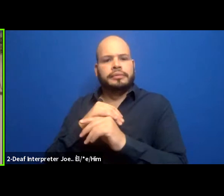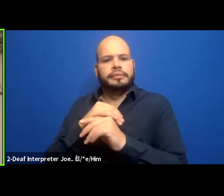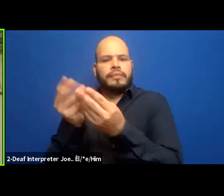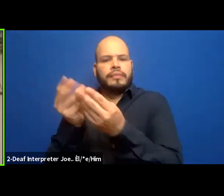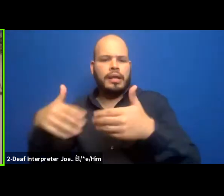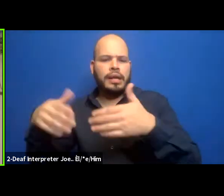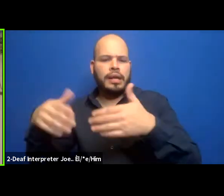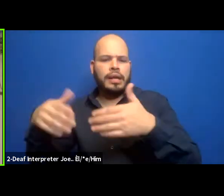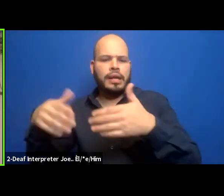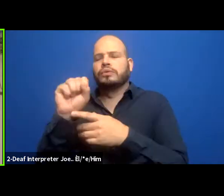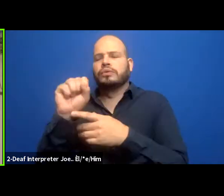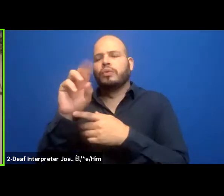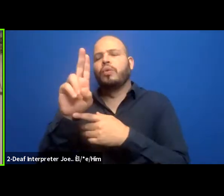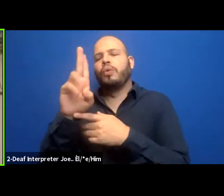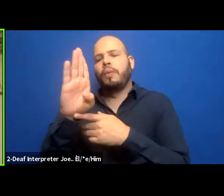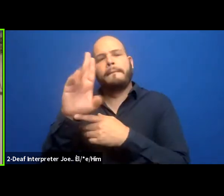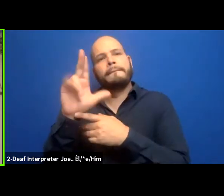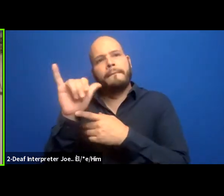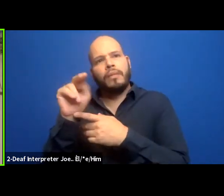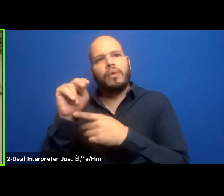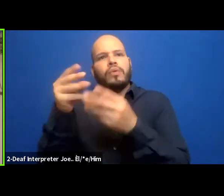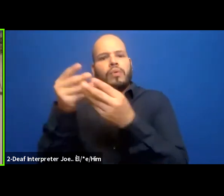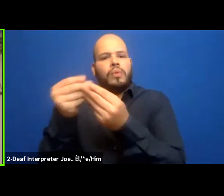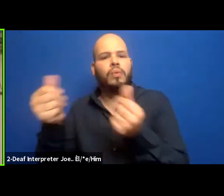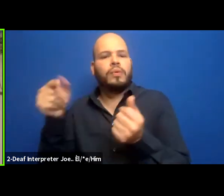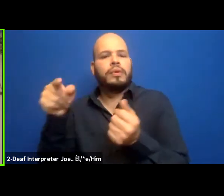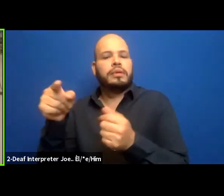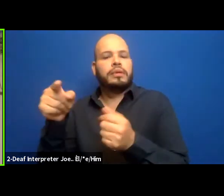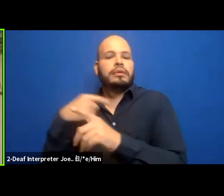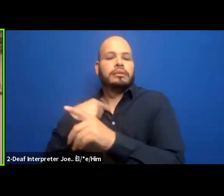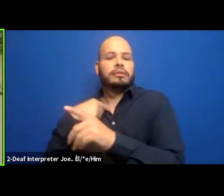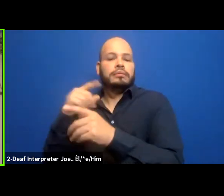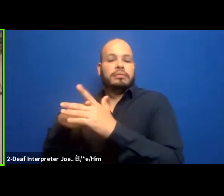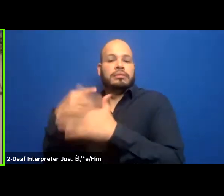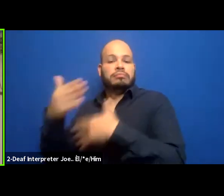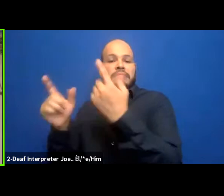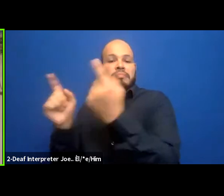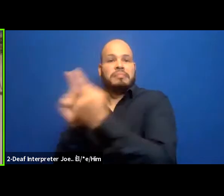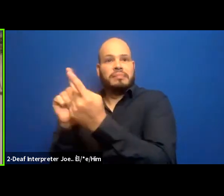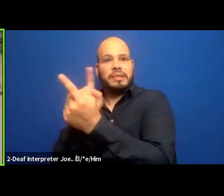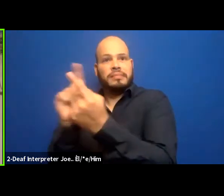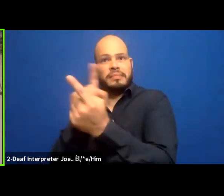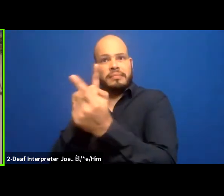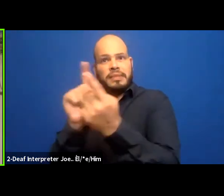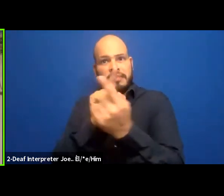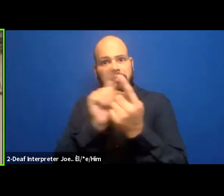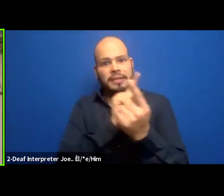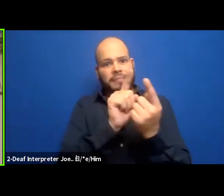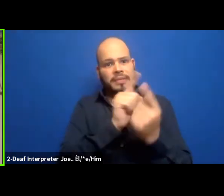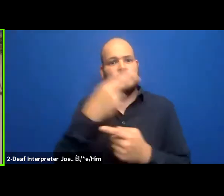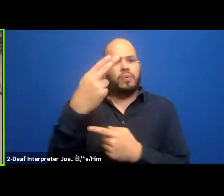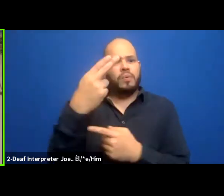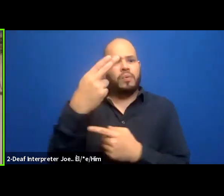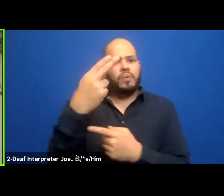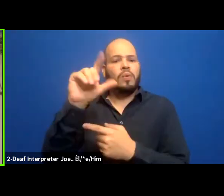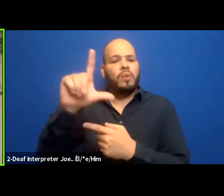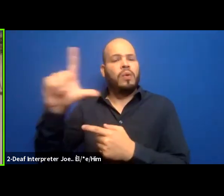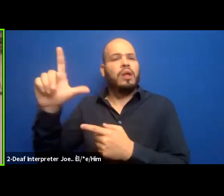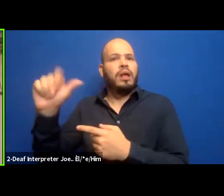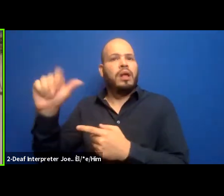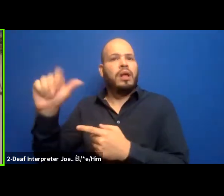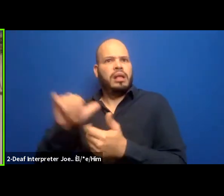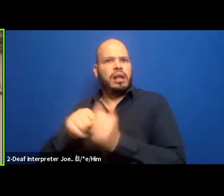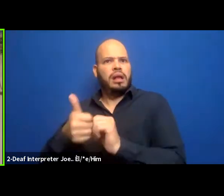put me in another transformation to really commit myself to